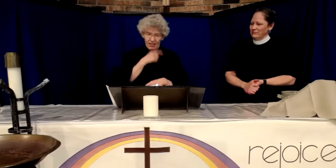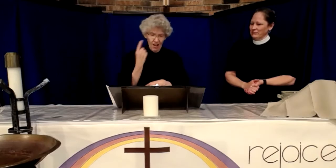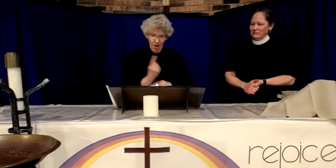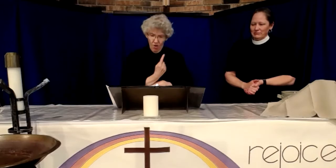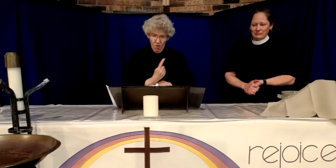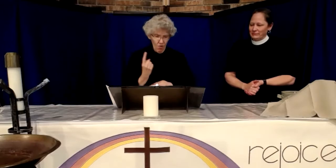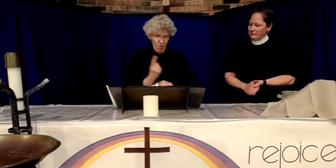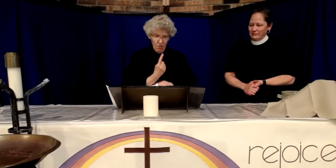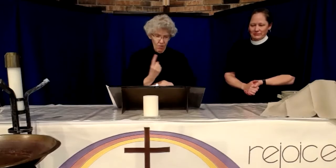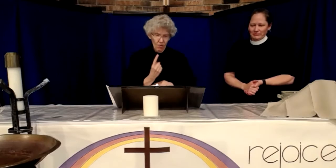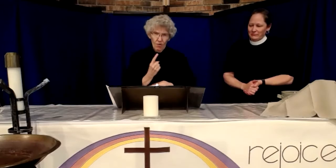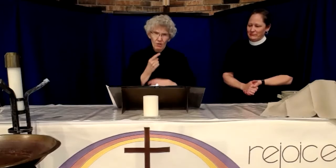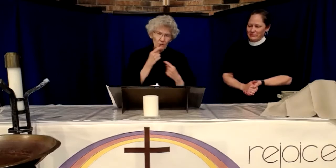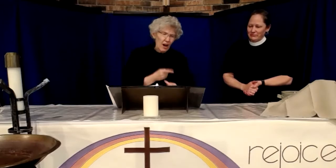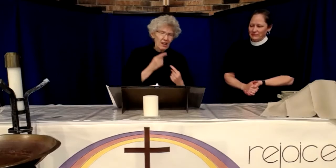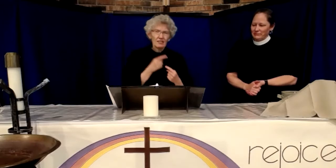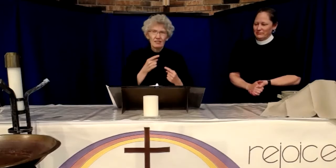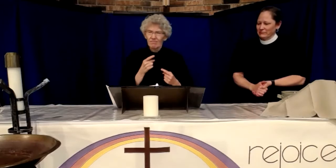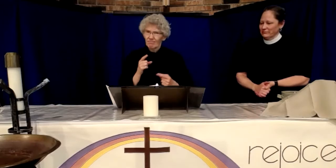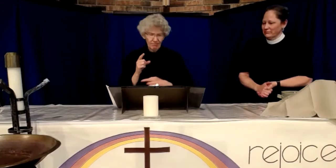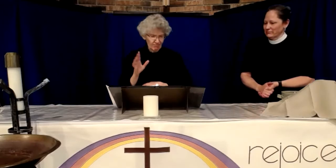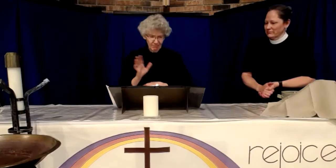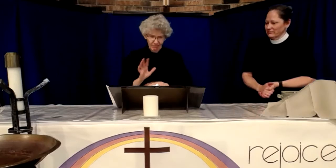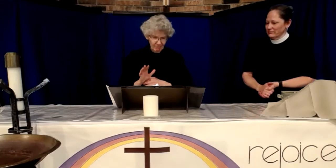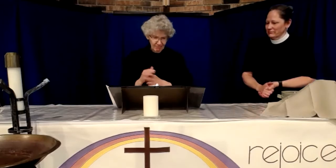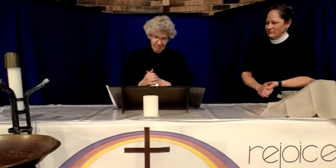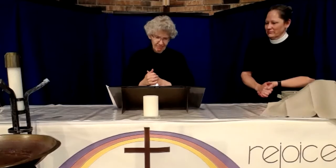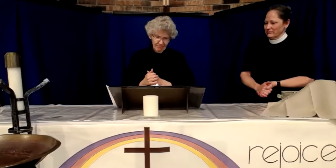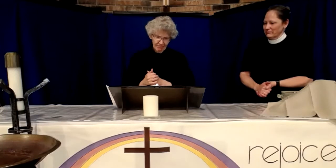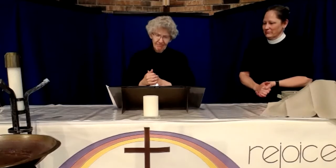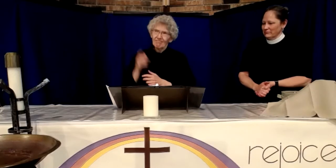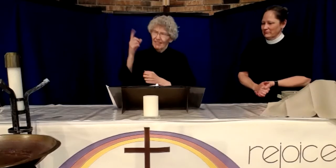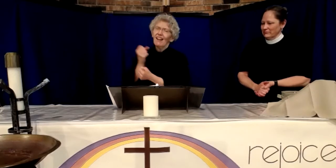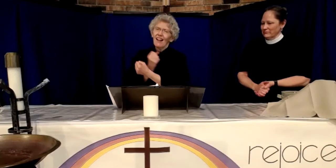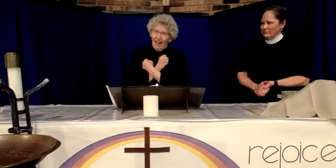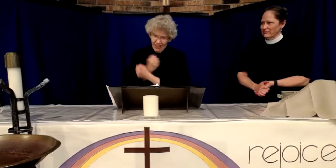We are not left alone in our struggles and our difficulties.